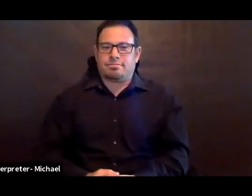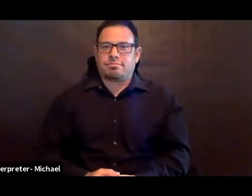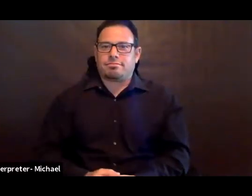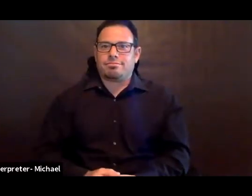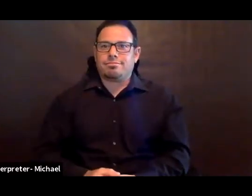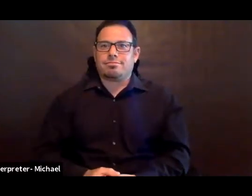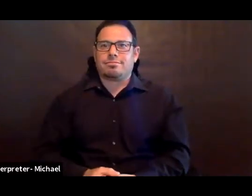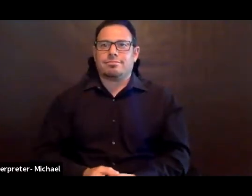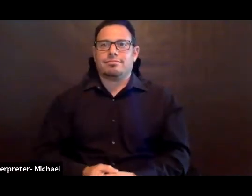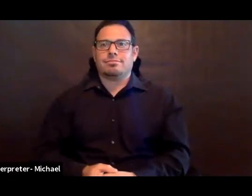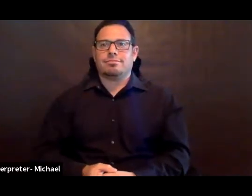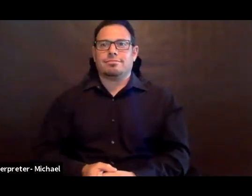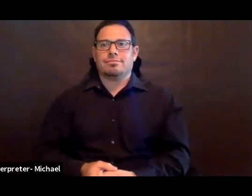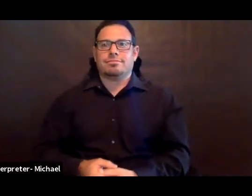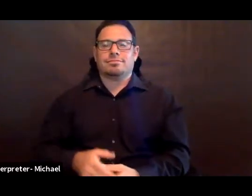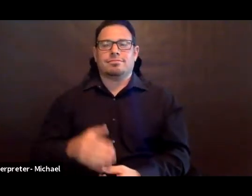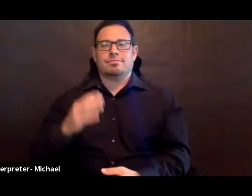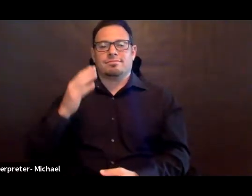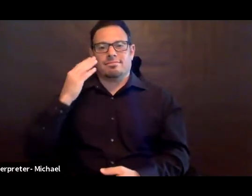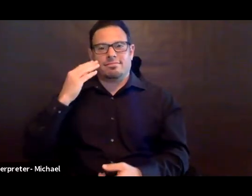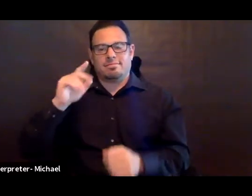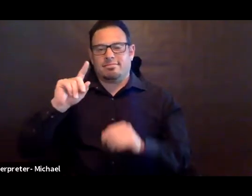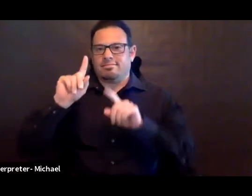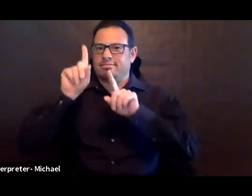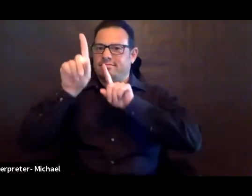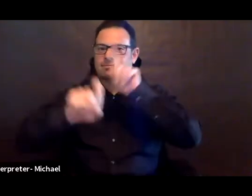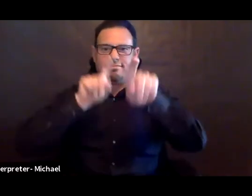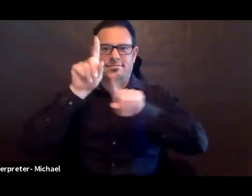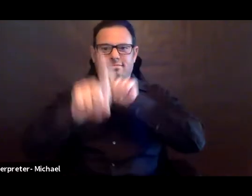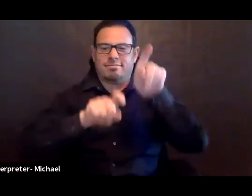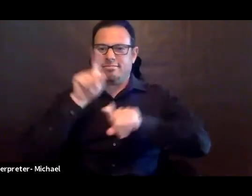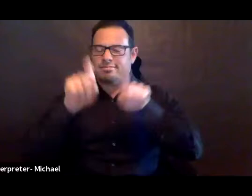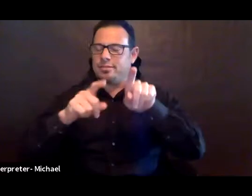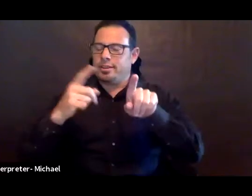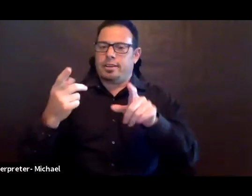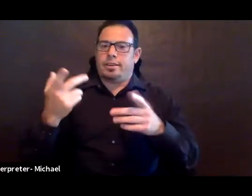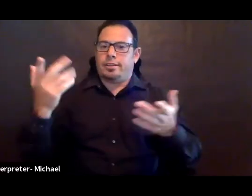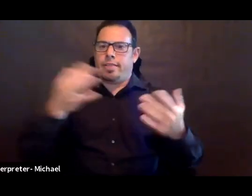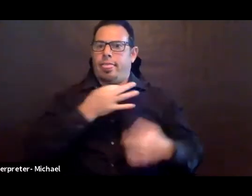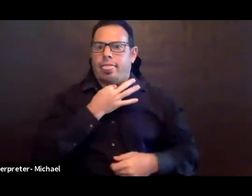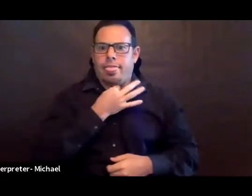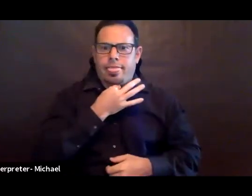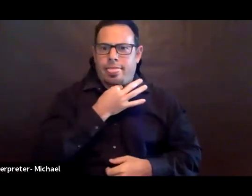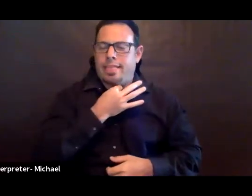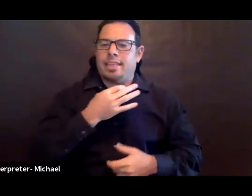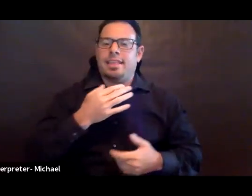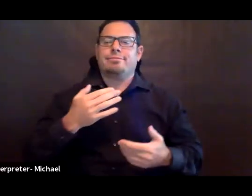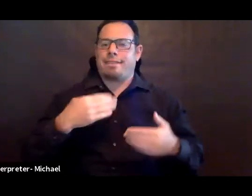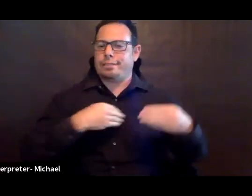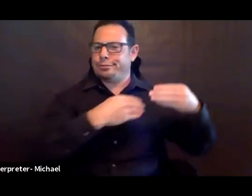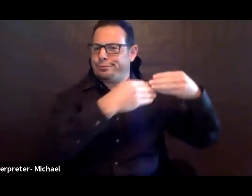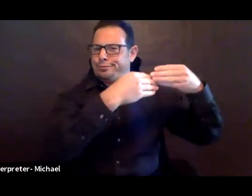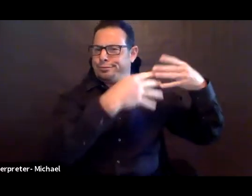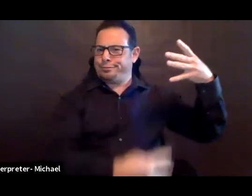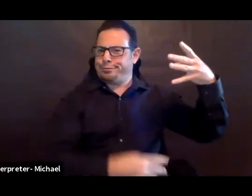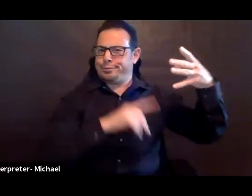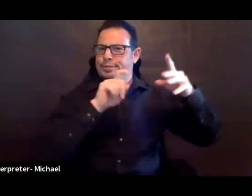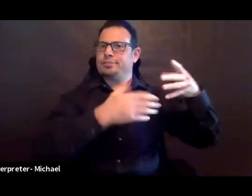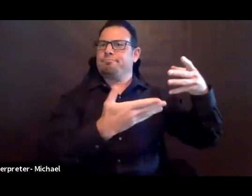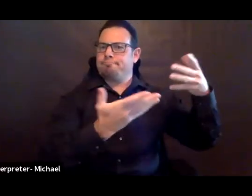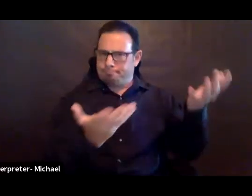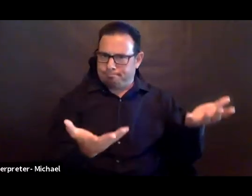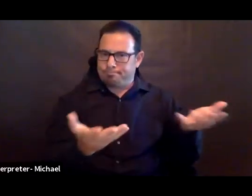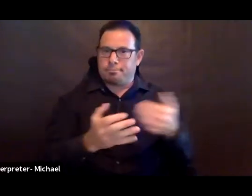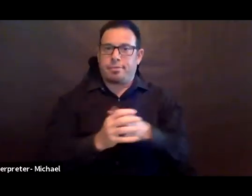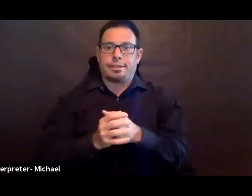While Minnesota's overall case numbers, test positivity, and hospitalizations are still relatively